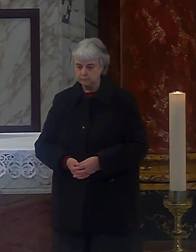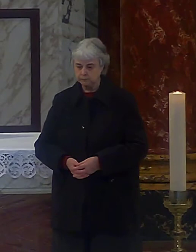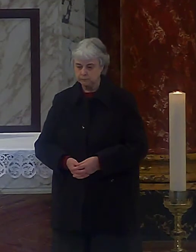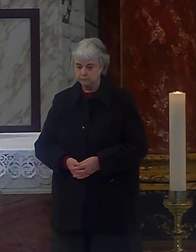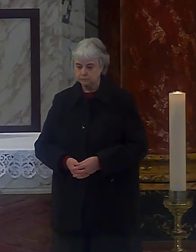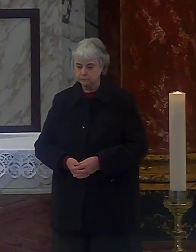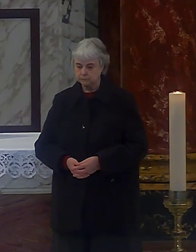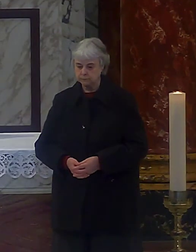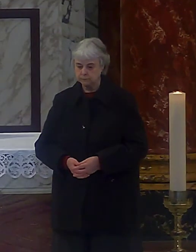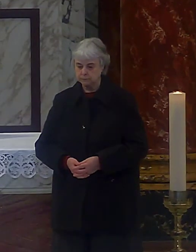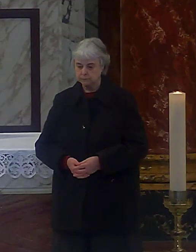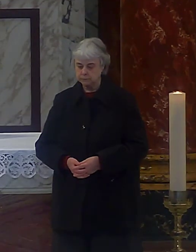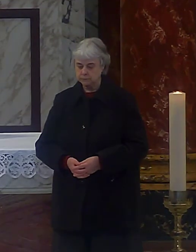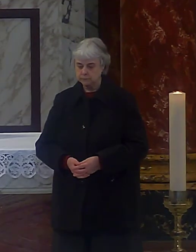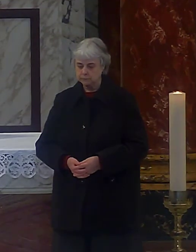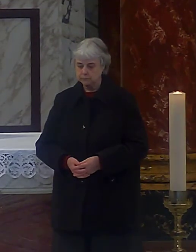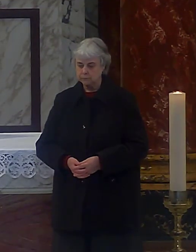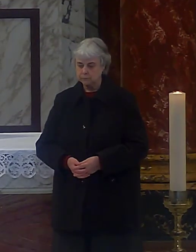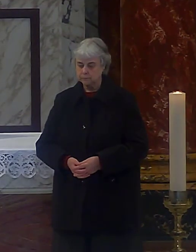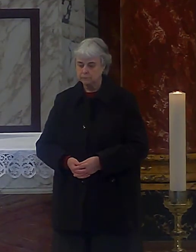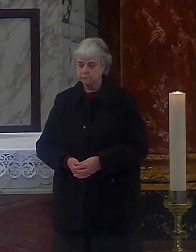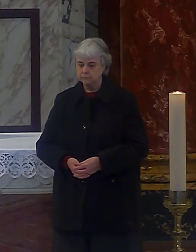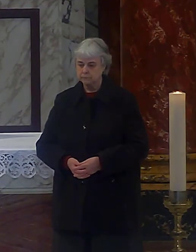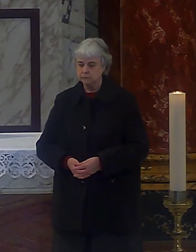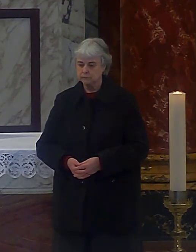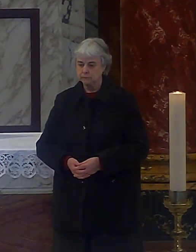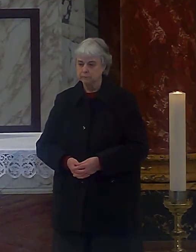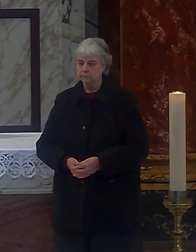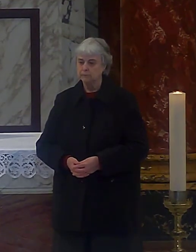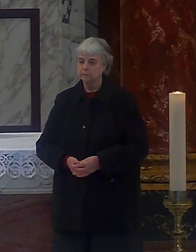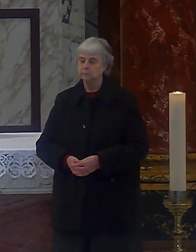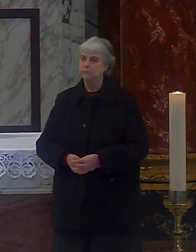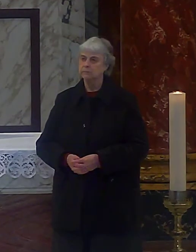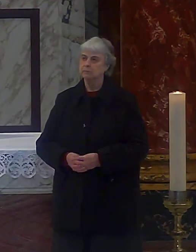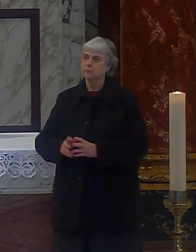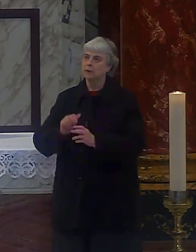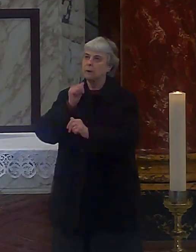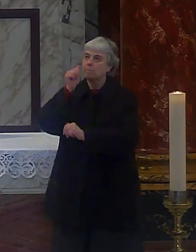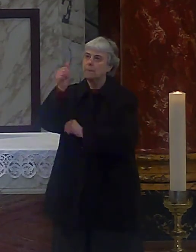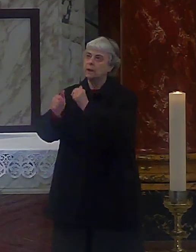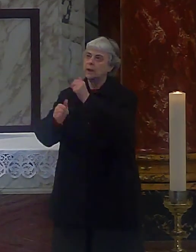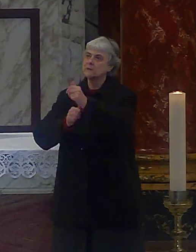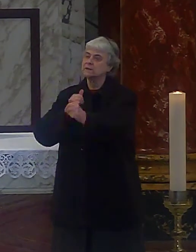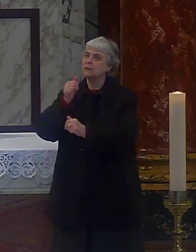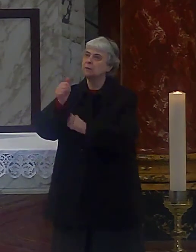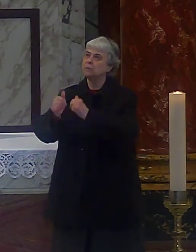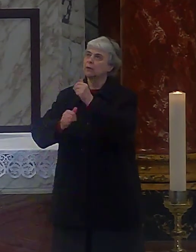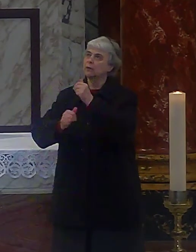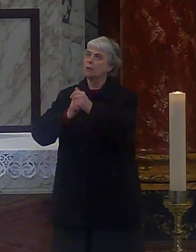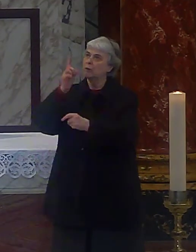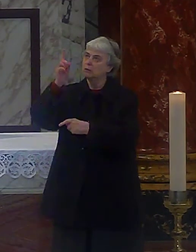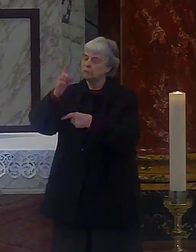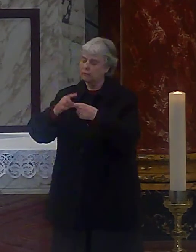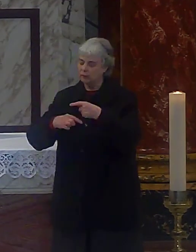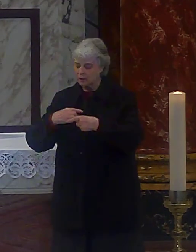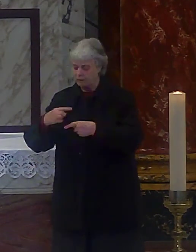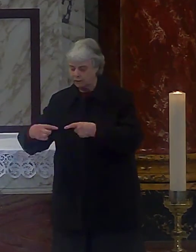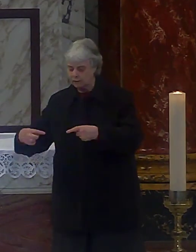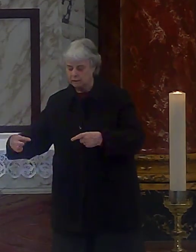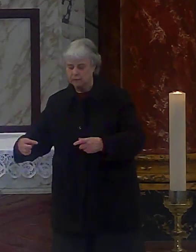human hands then it will become our spiritual dream let us be god